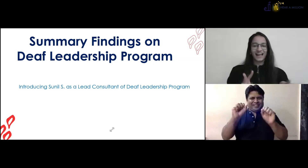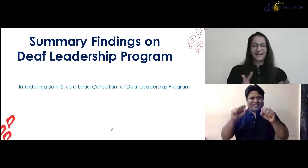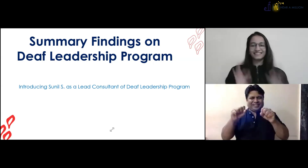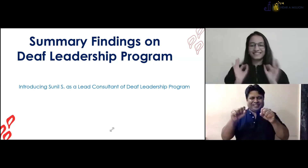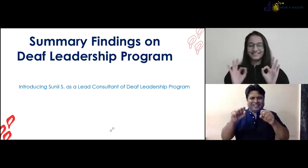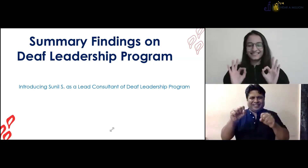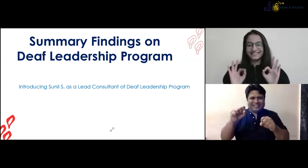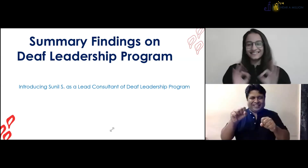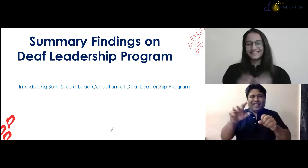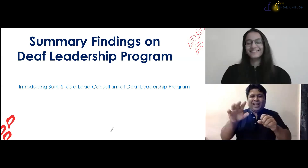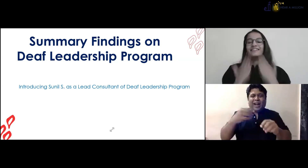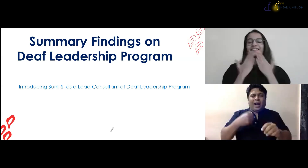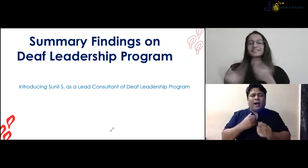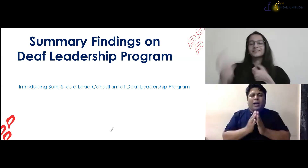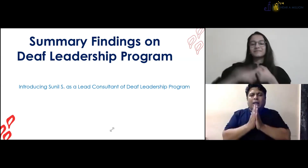All right.